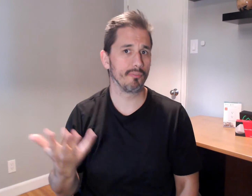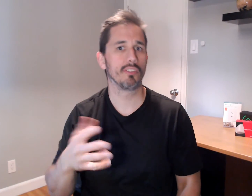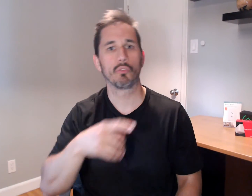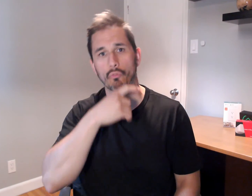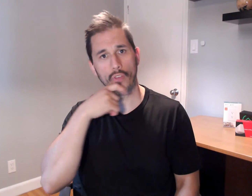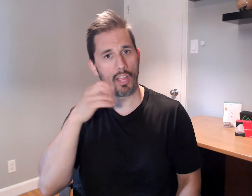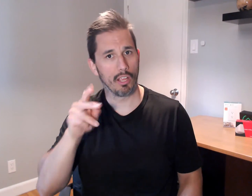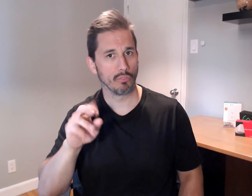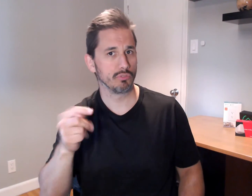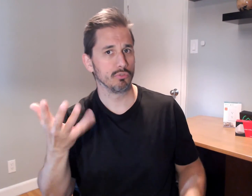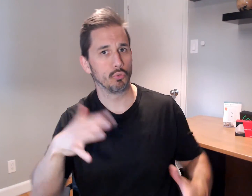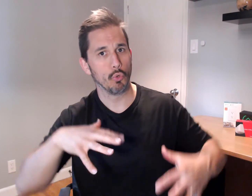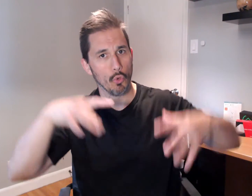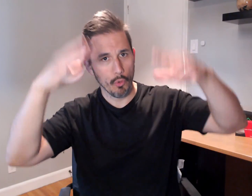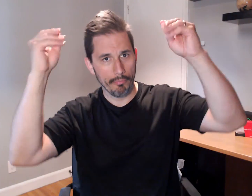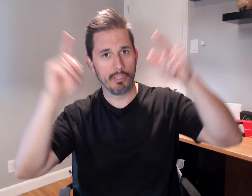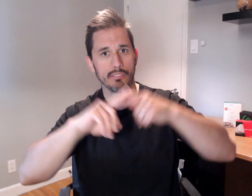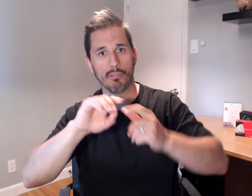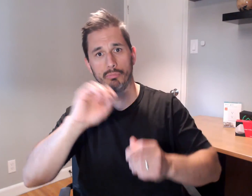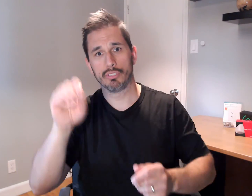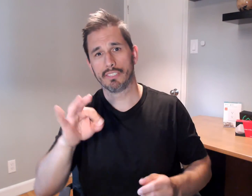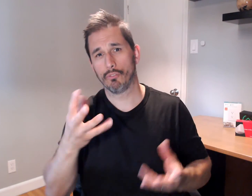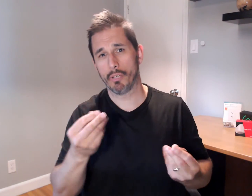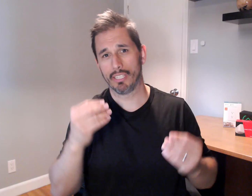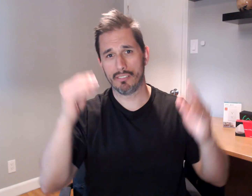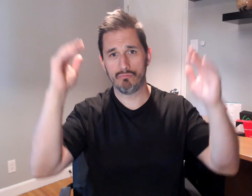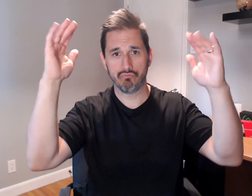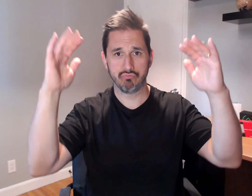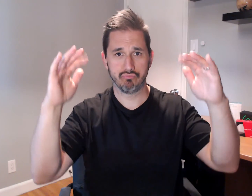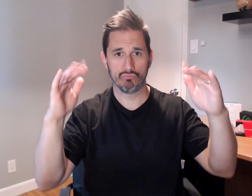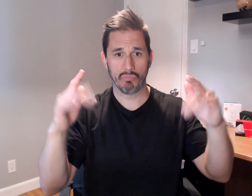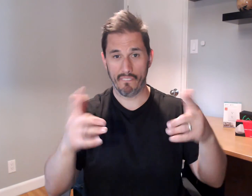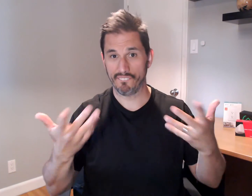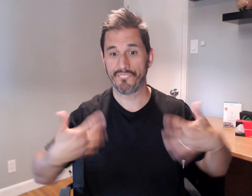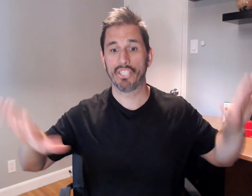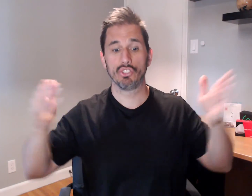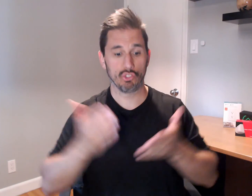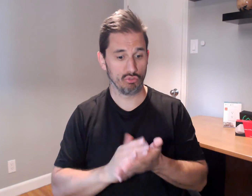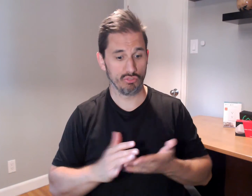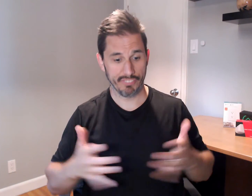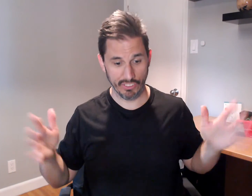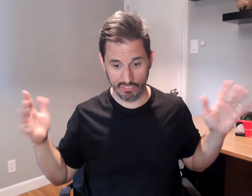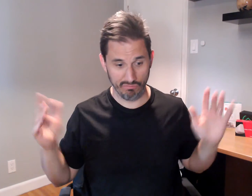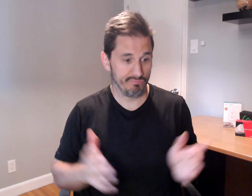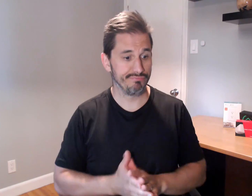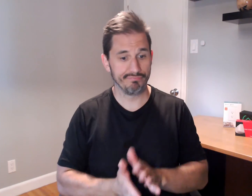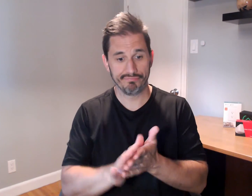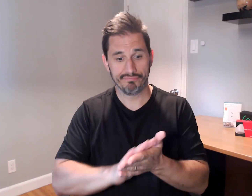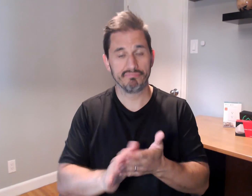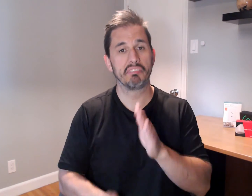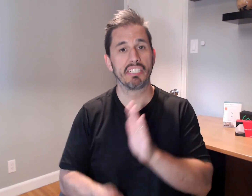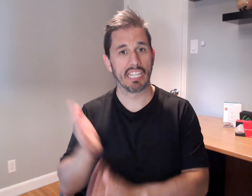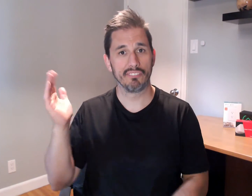sensor connected to a smart switch connected to your range fan, whenever the humidity is raised to a certain point, that fan will turn